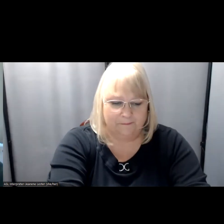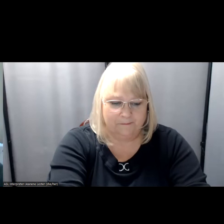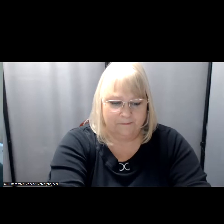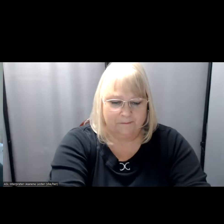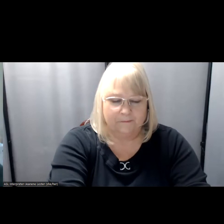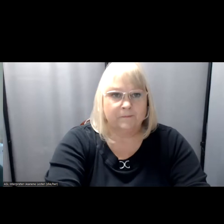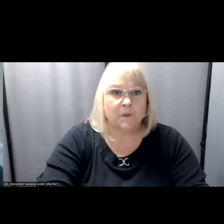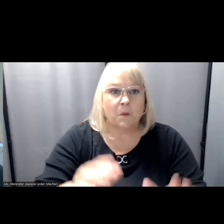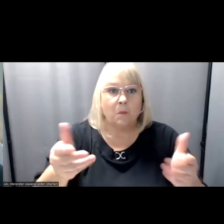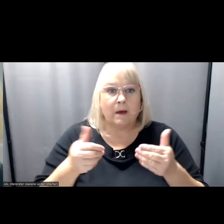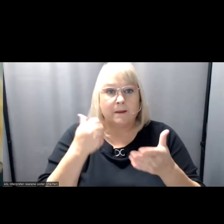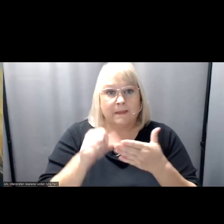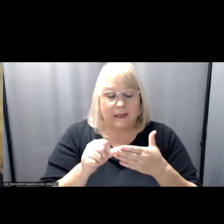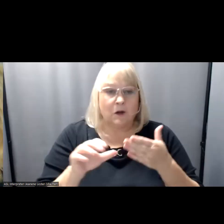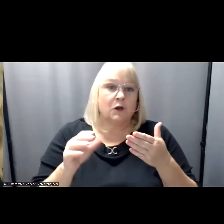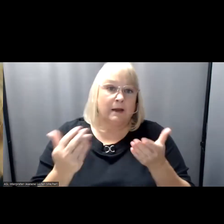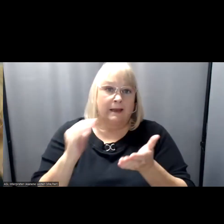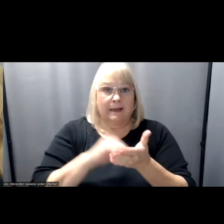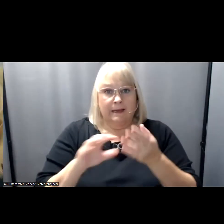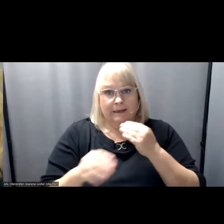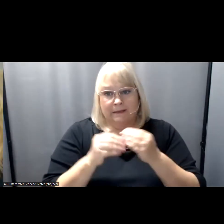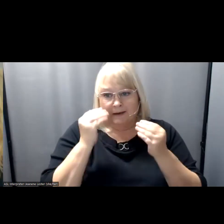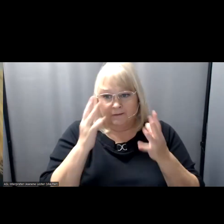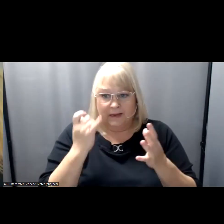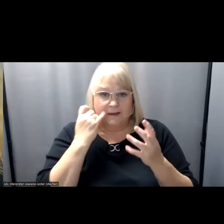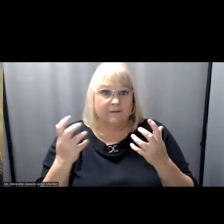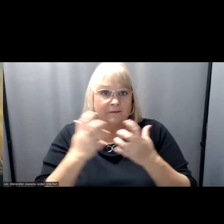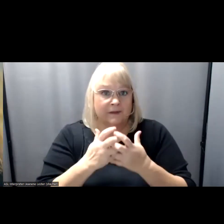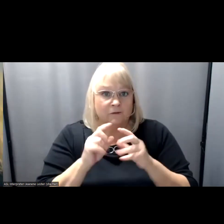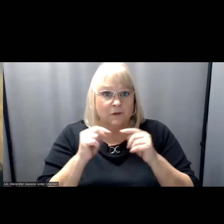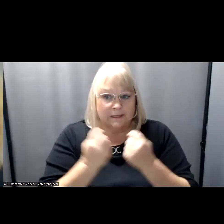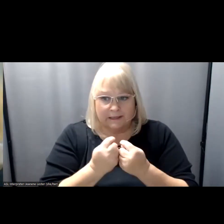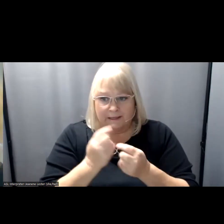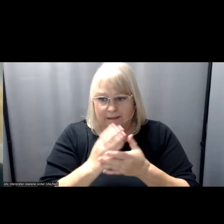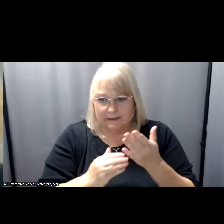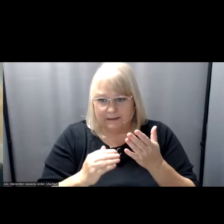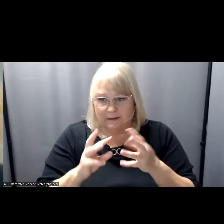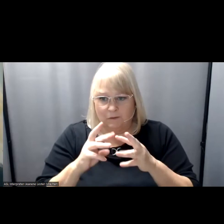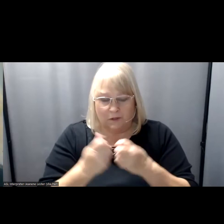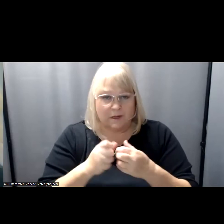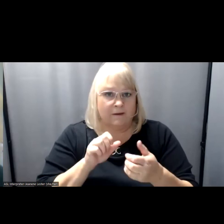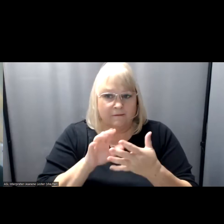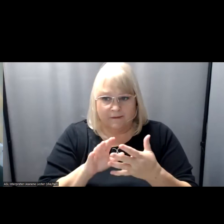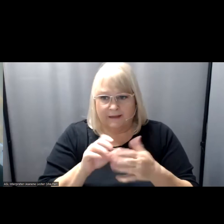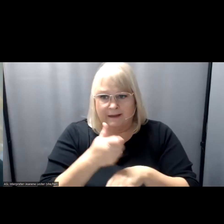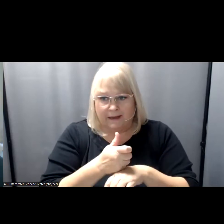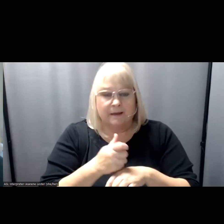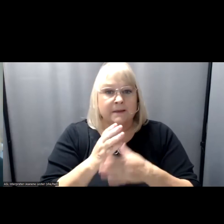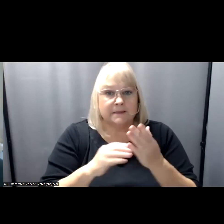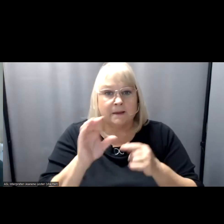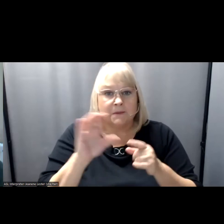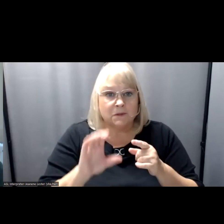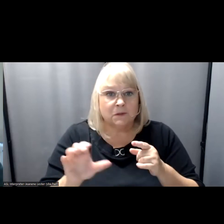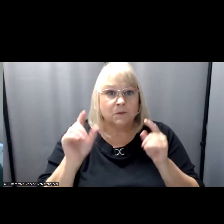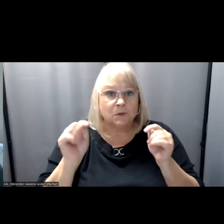Again, additional information if this fits for your team. Some workshop space setup. Here's some Zoom tutorial links